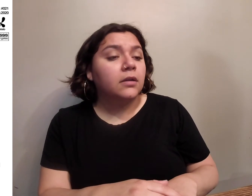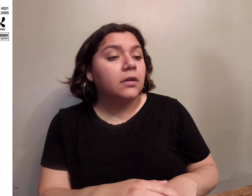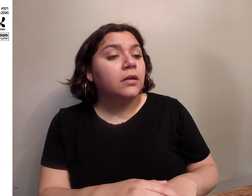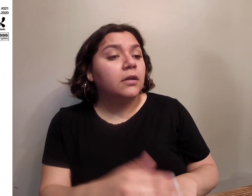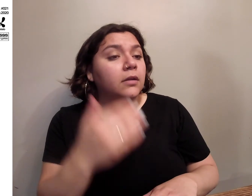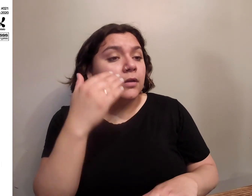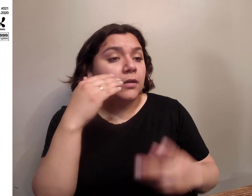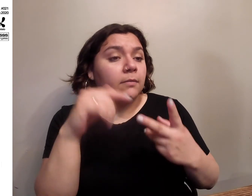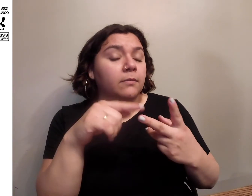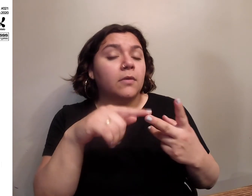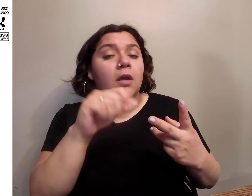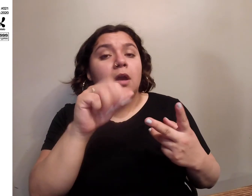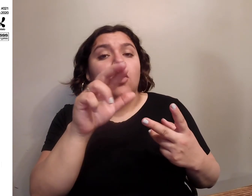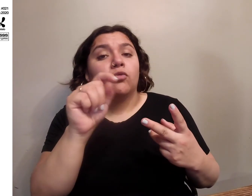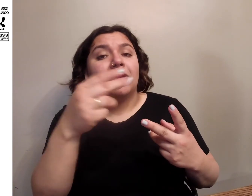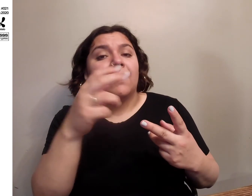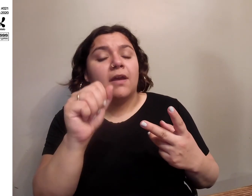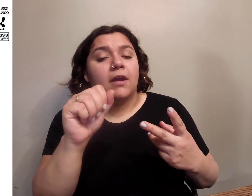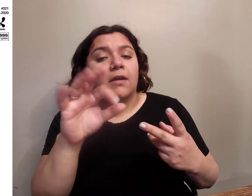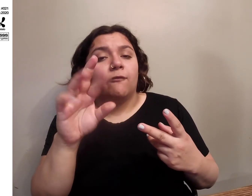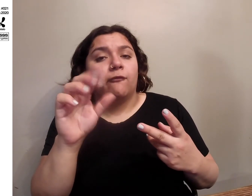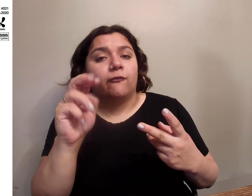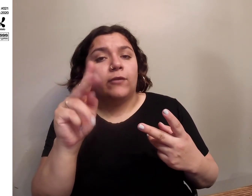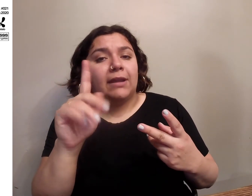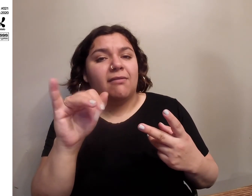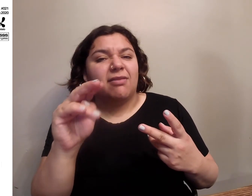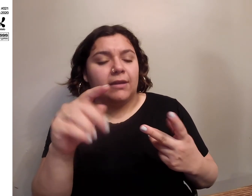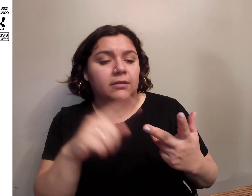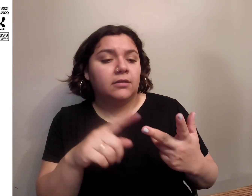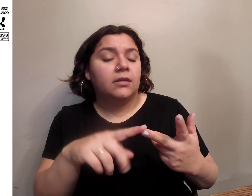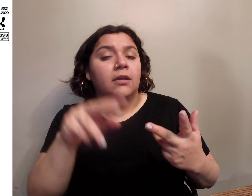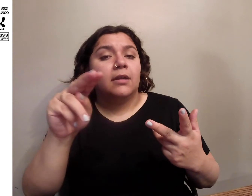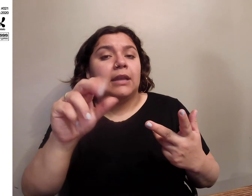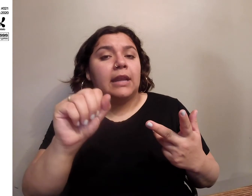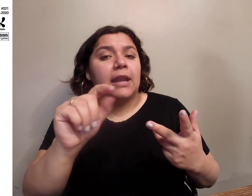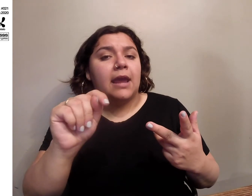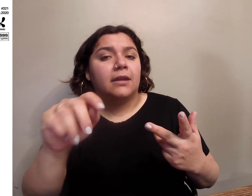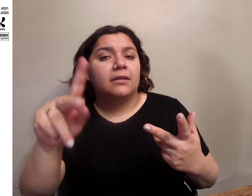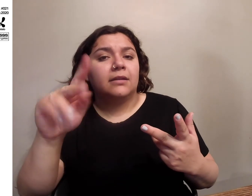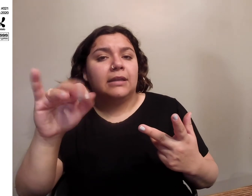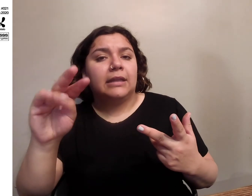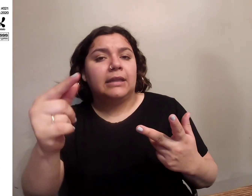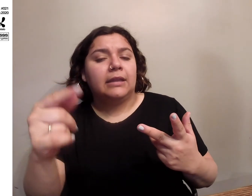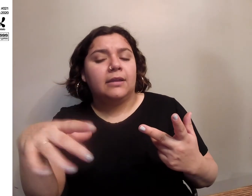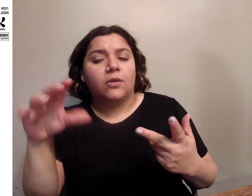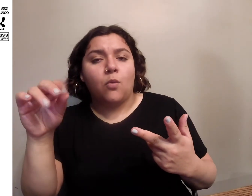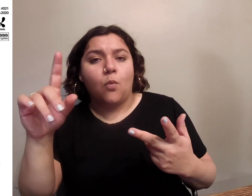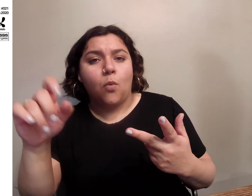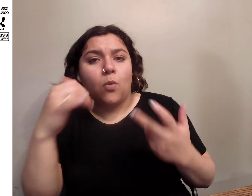Aretha Franklin, Nat King Cole. During this period, in closing,